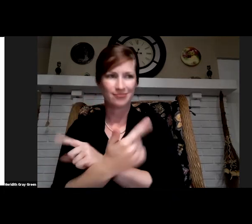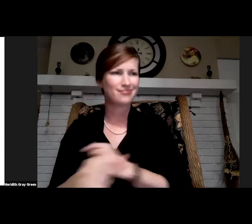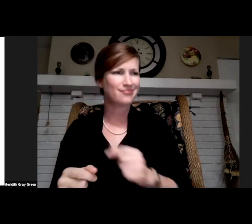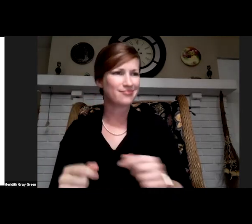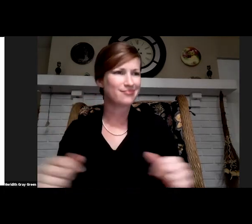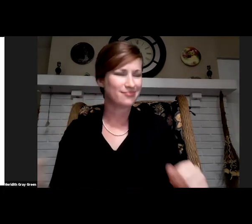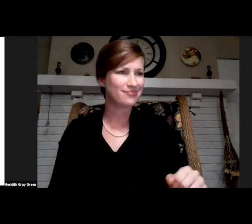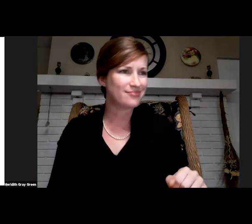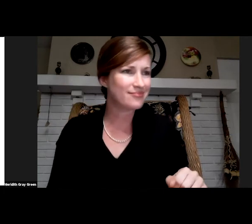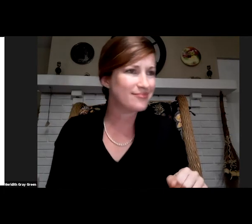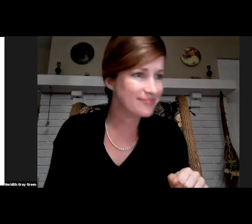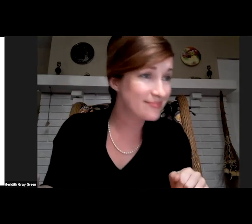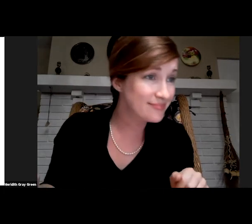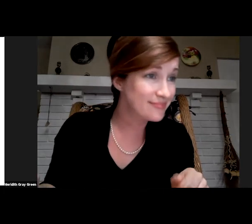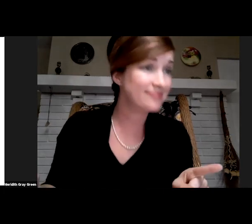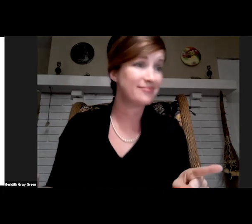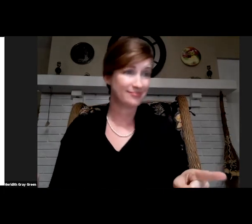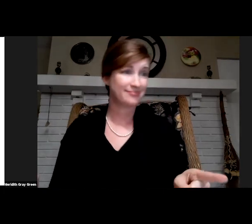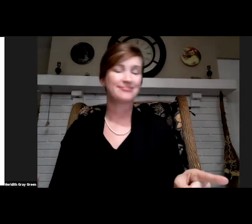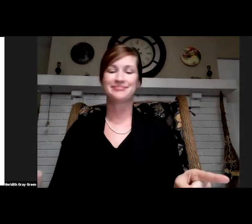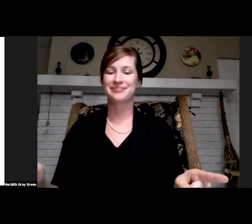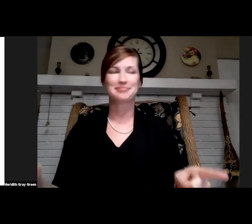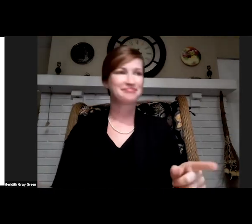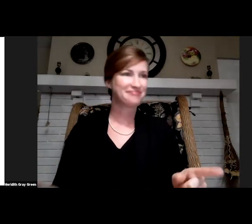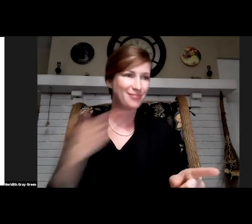I noticed that the word natural is inverted.